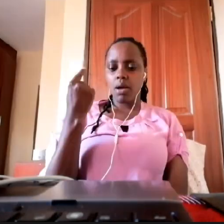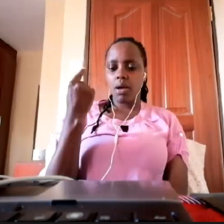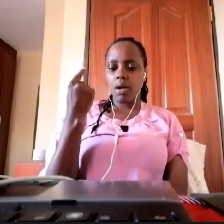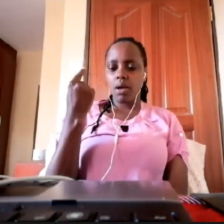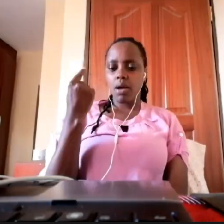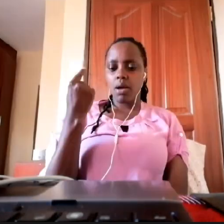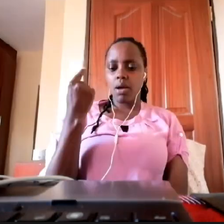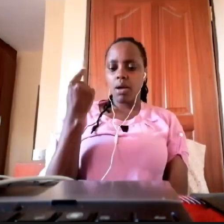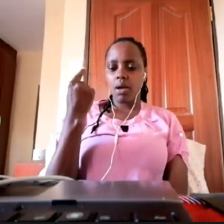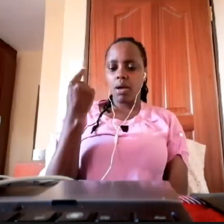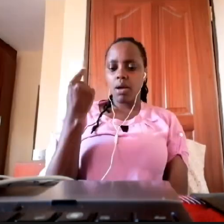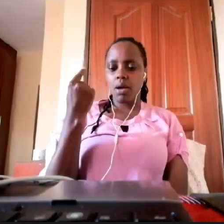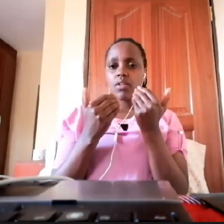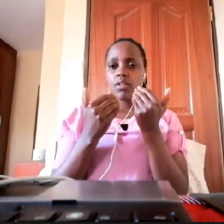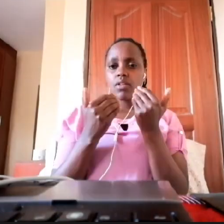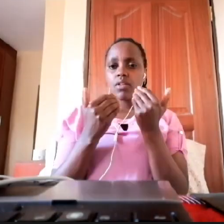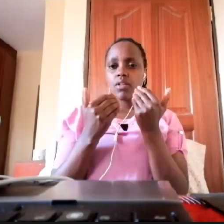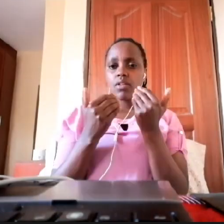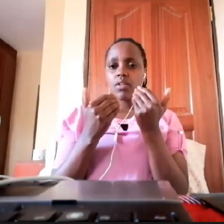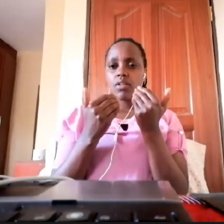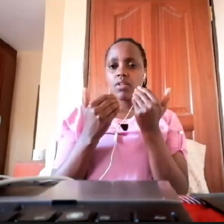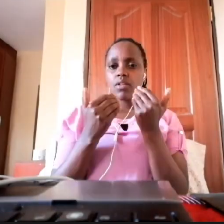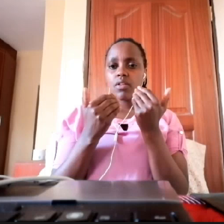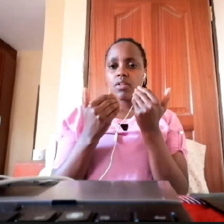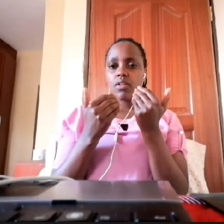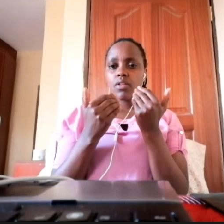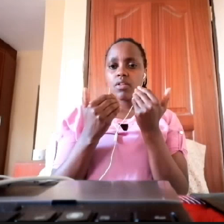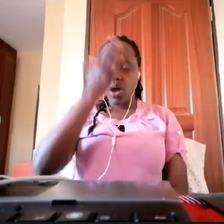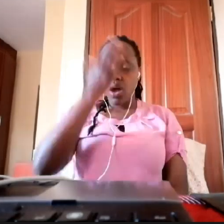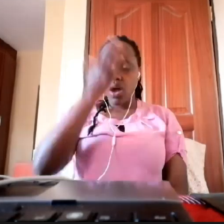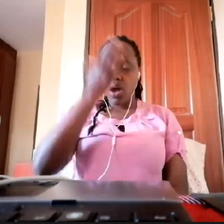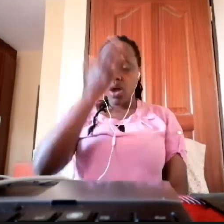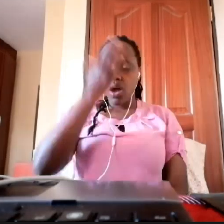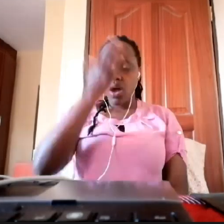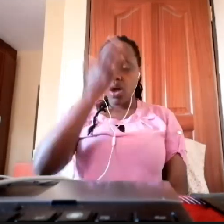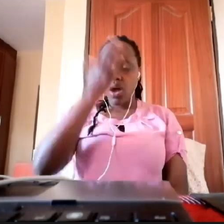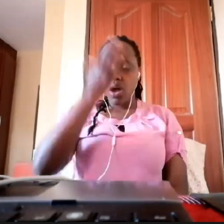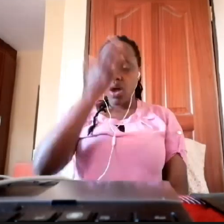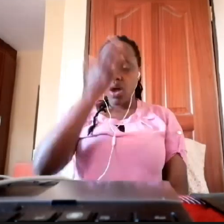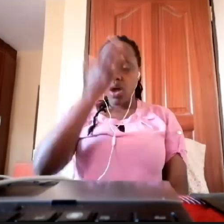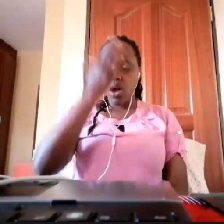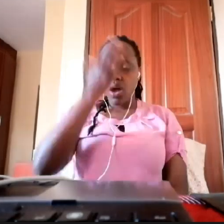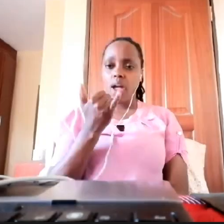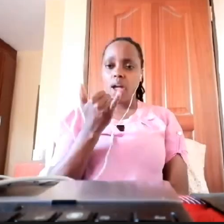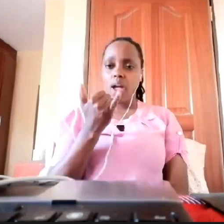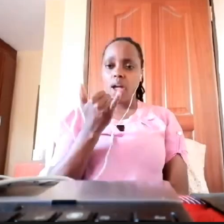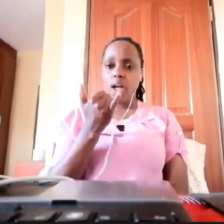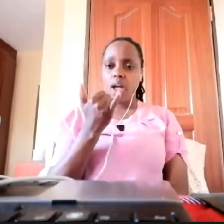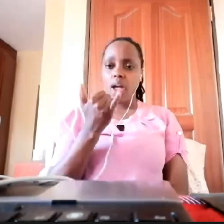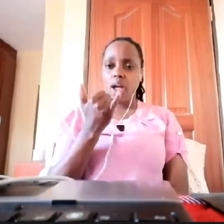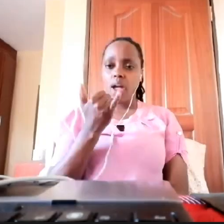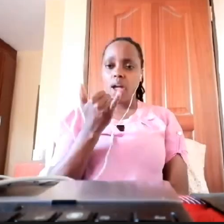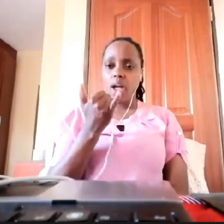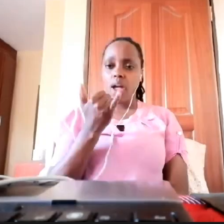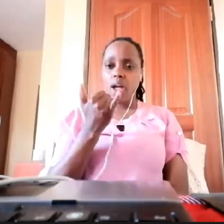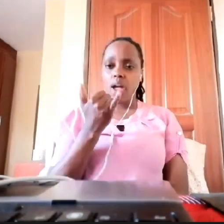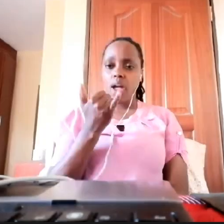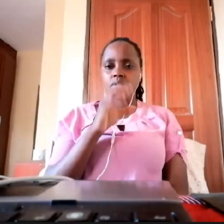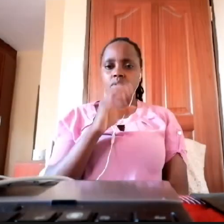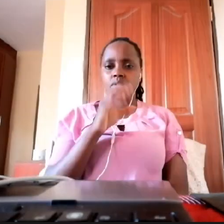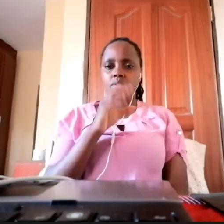the state party, our country, for imposing the Decree 001 on